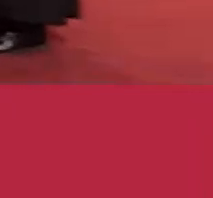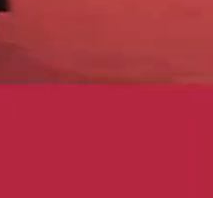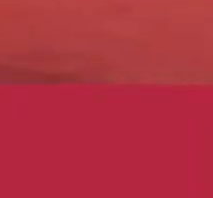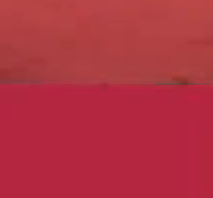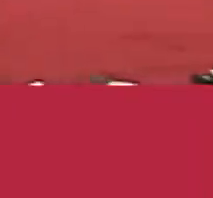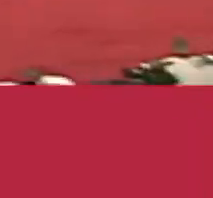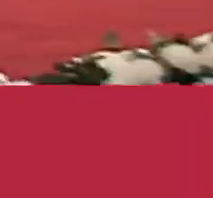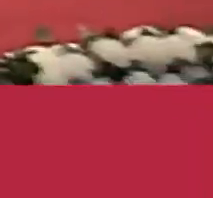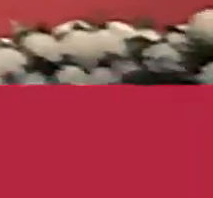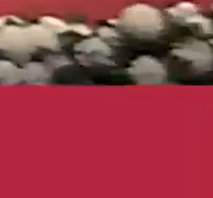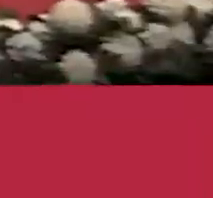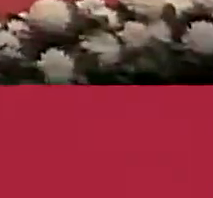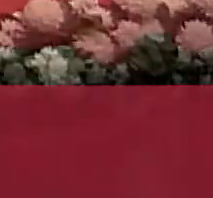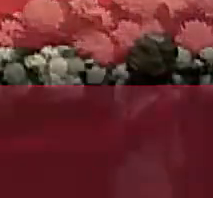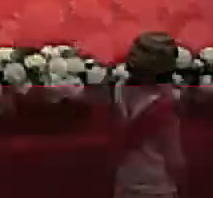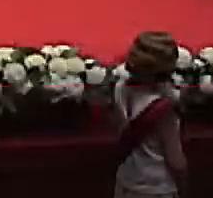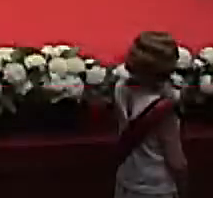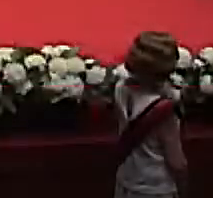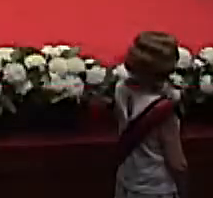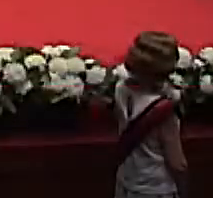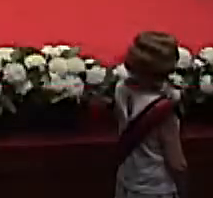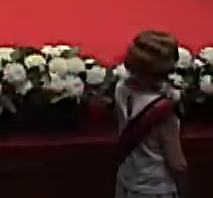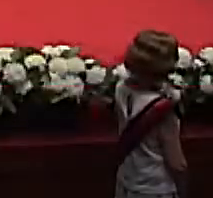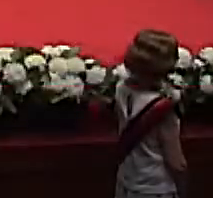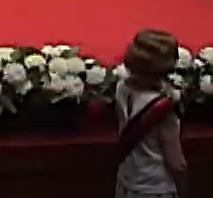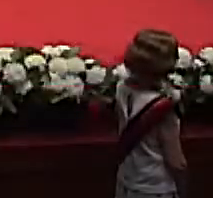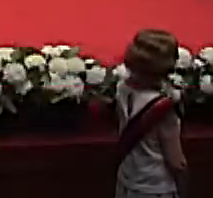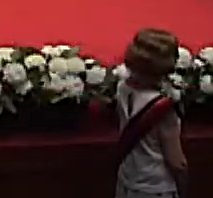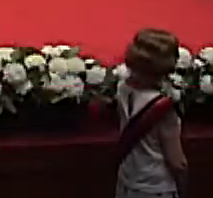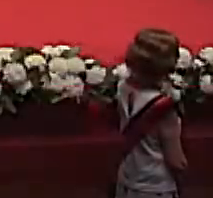Tyler McNeil, honors.